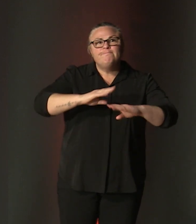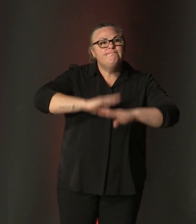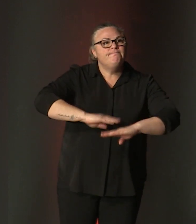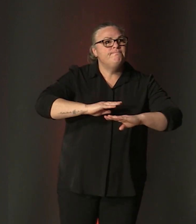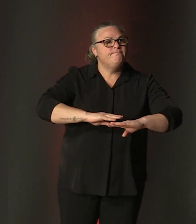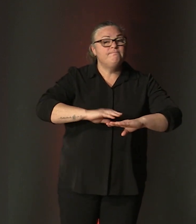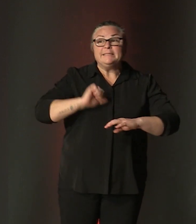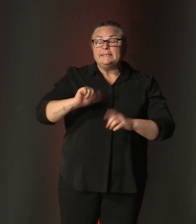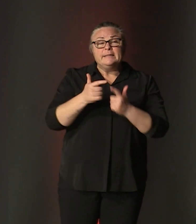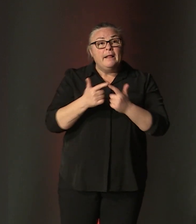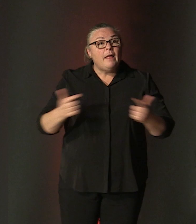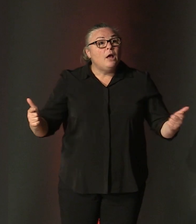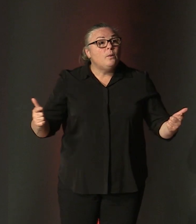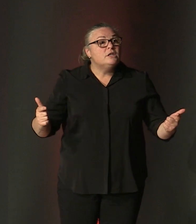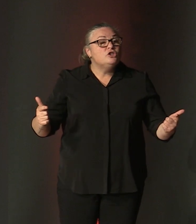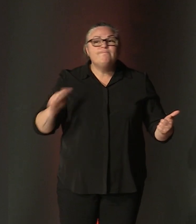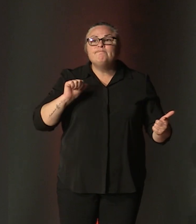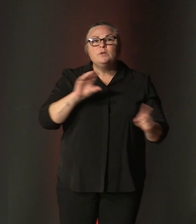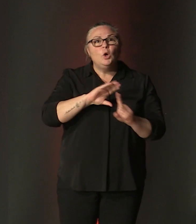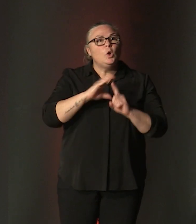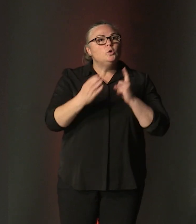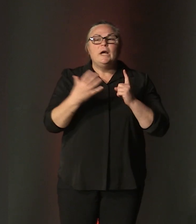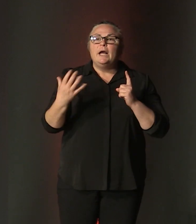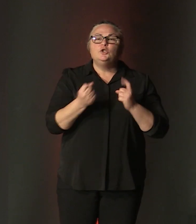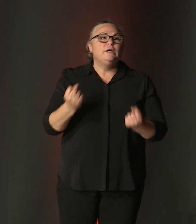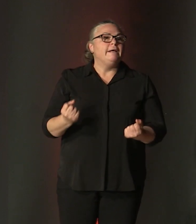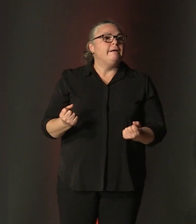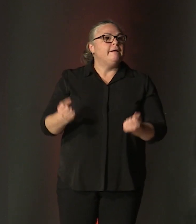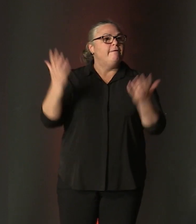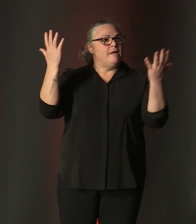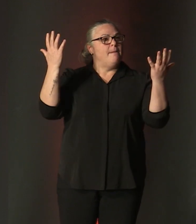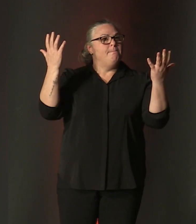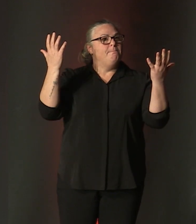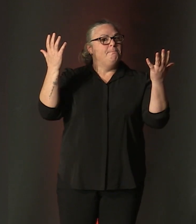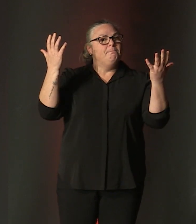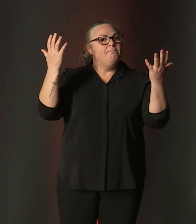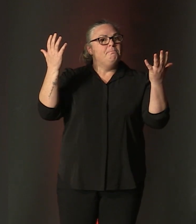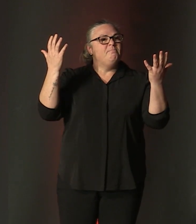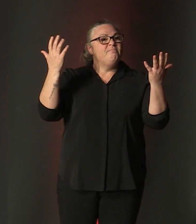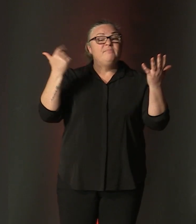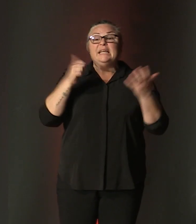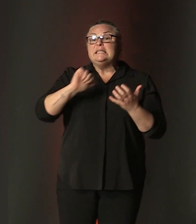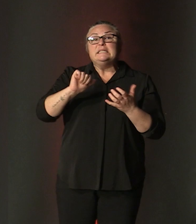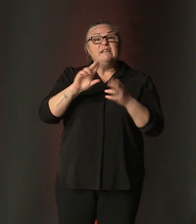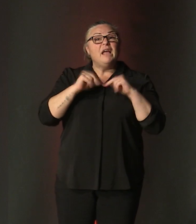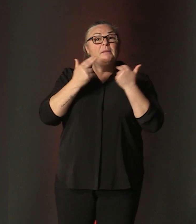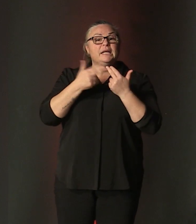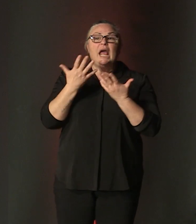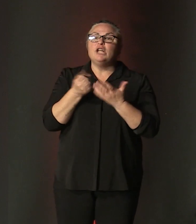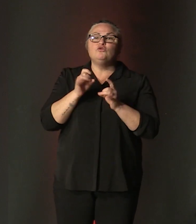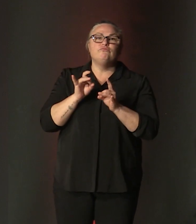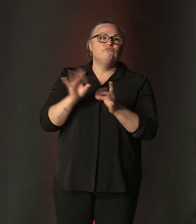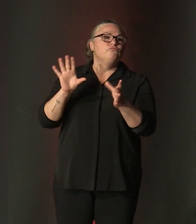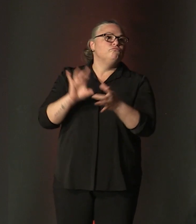cultural practices, and his ties to family by formally